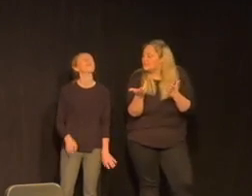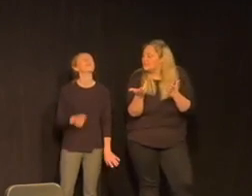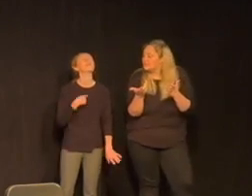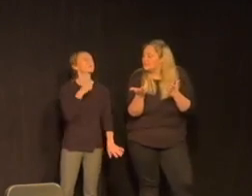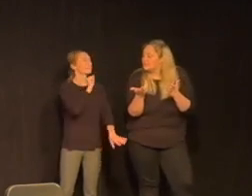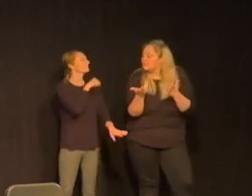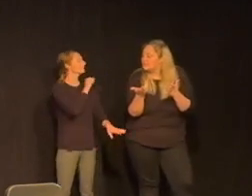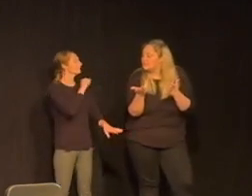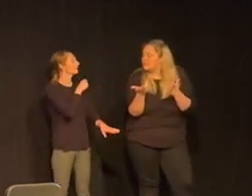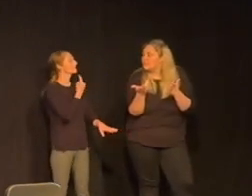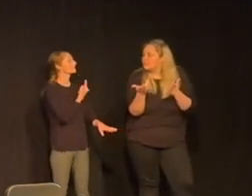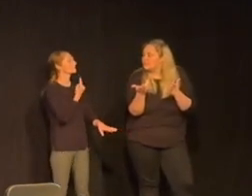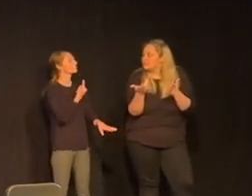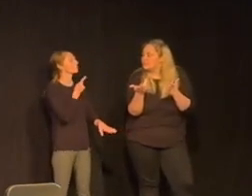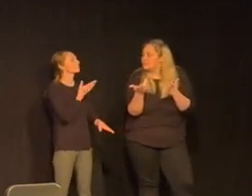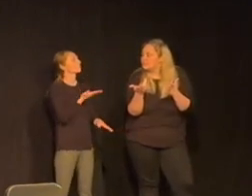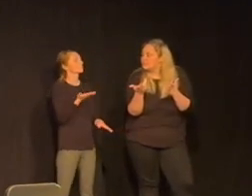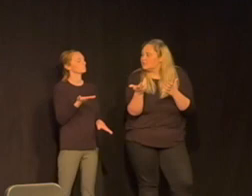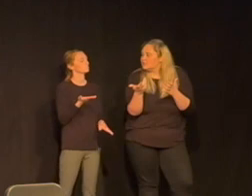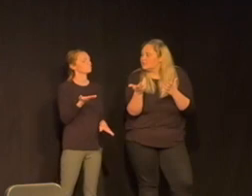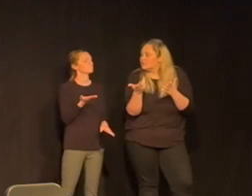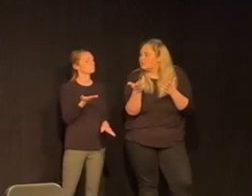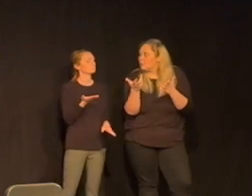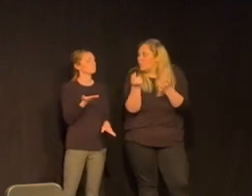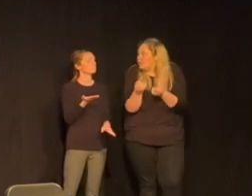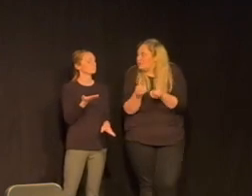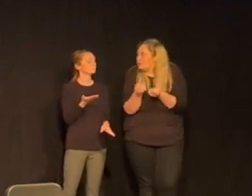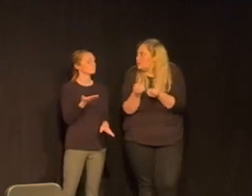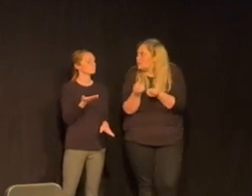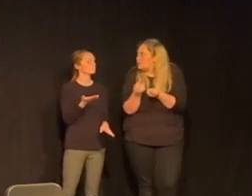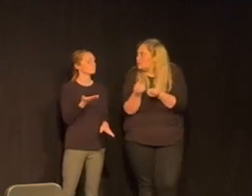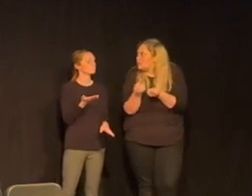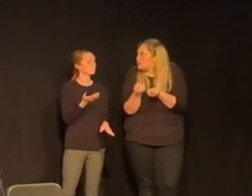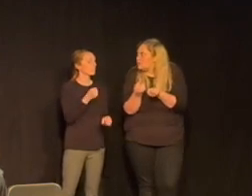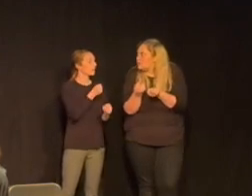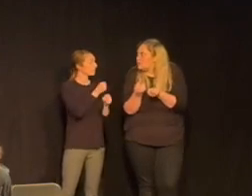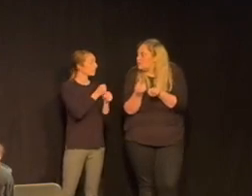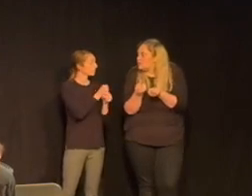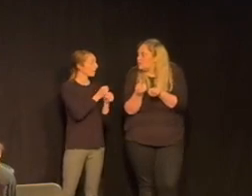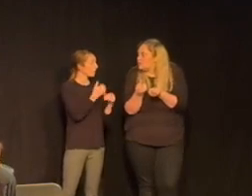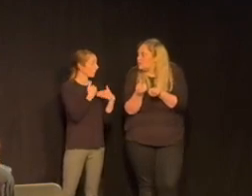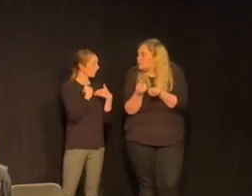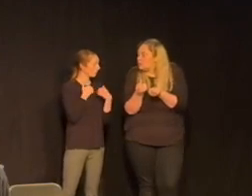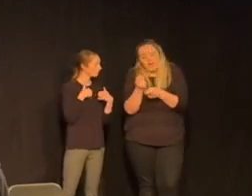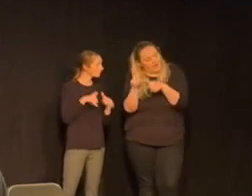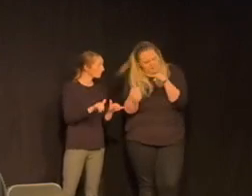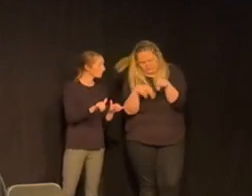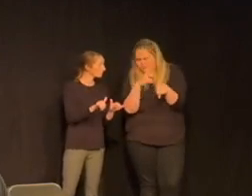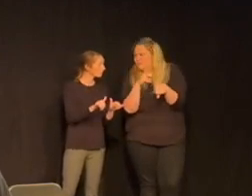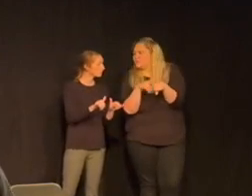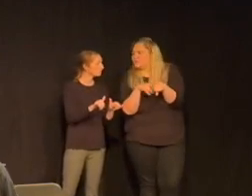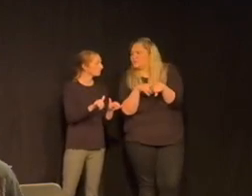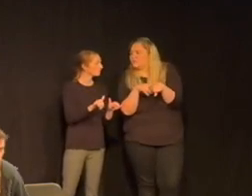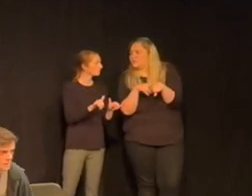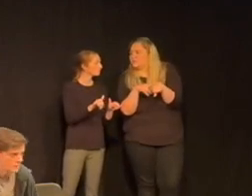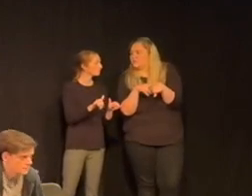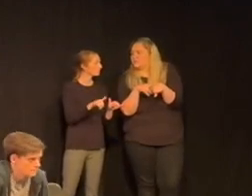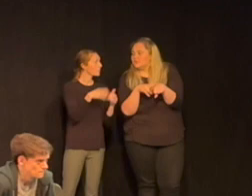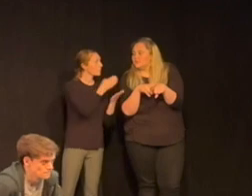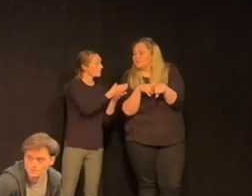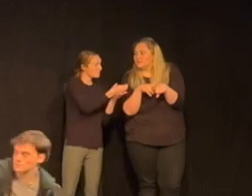do. What? Do you still have that pot of coffee? Of course. Could you bring me a